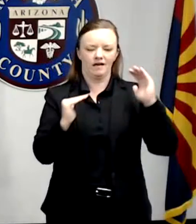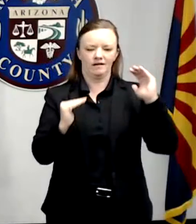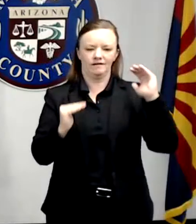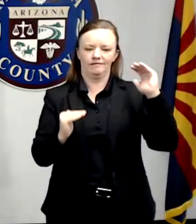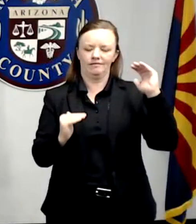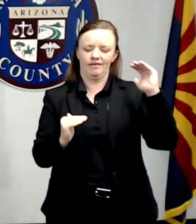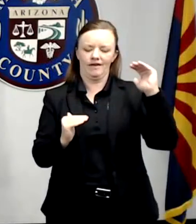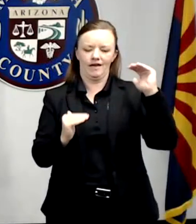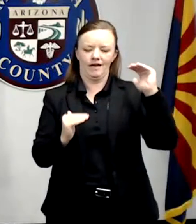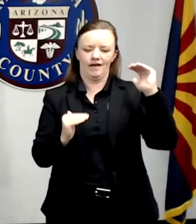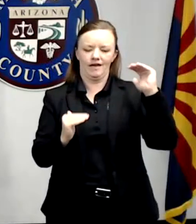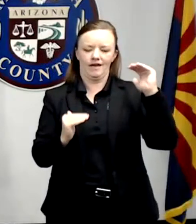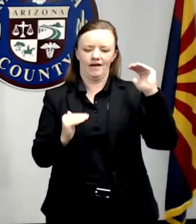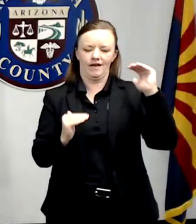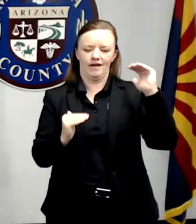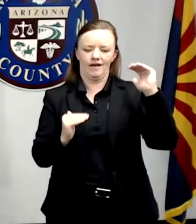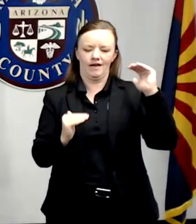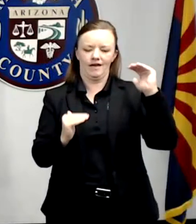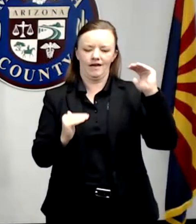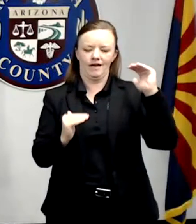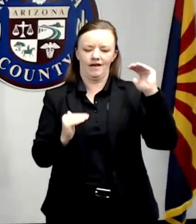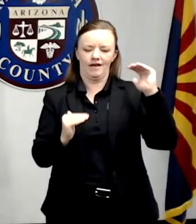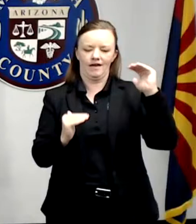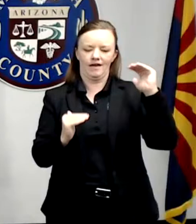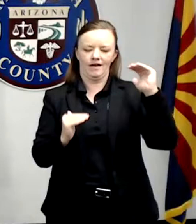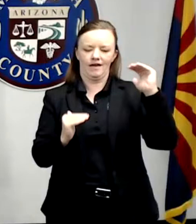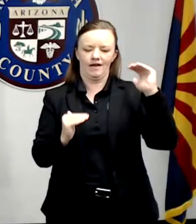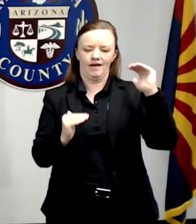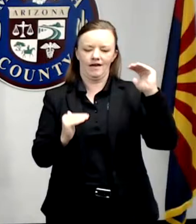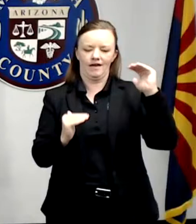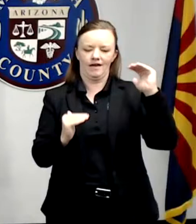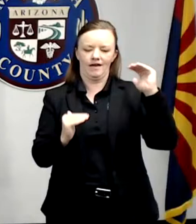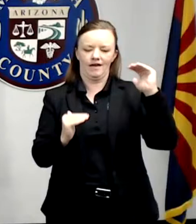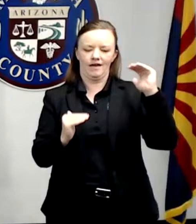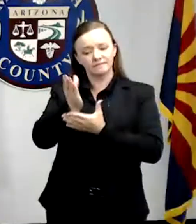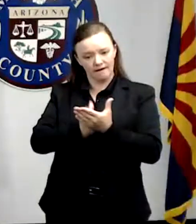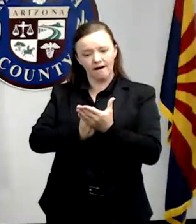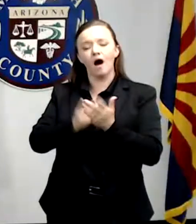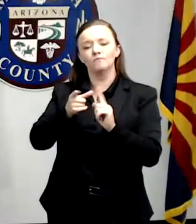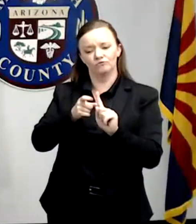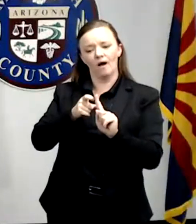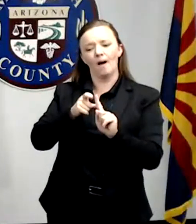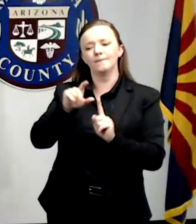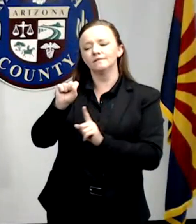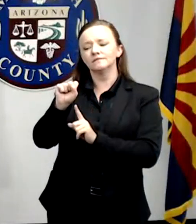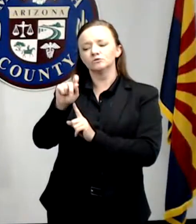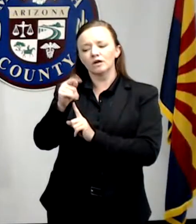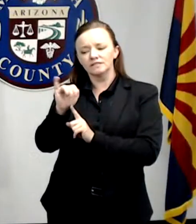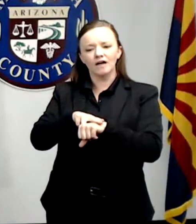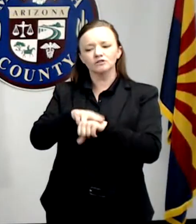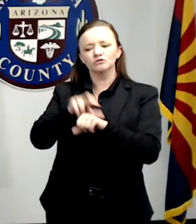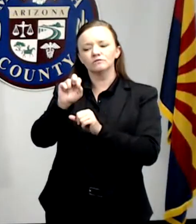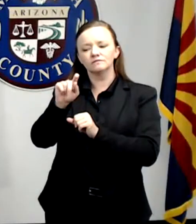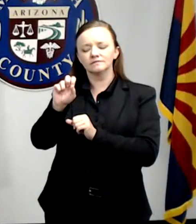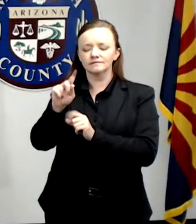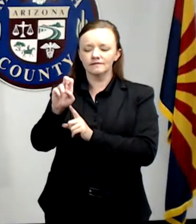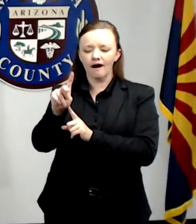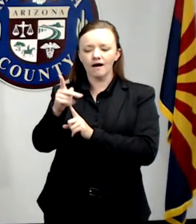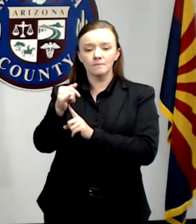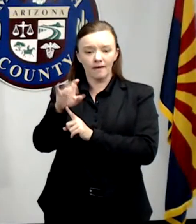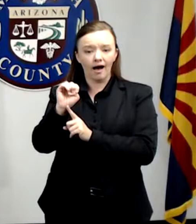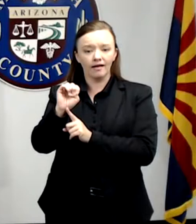America's supply of PPE has included inventory from the Strategic National Stockpile, purchases by Maricopa County Public